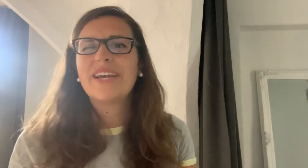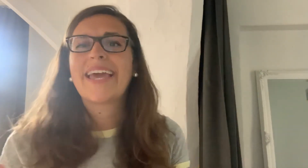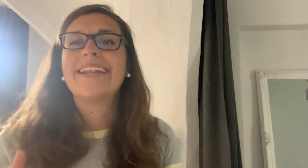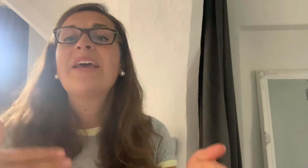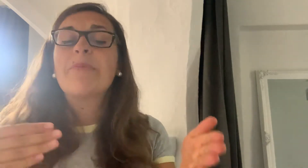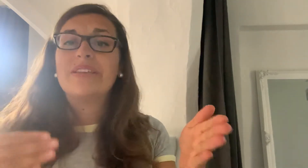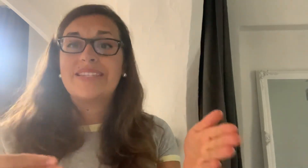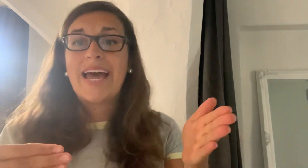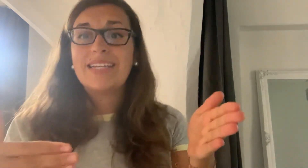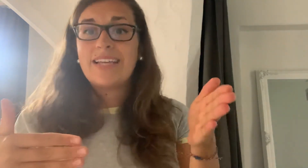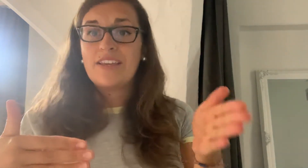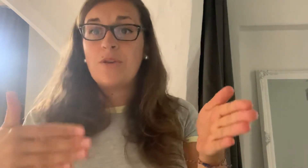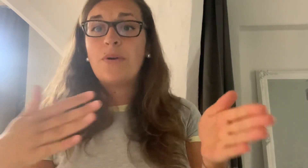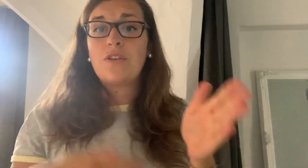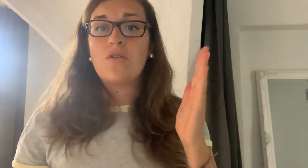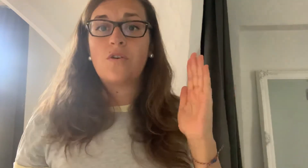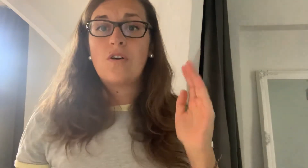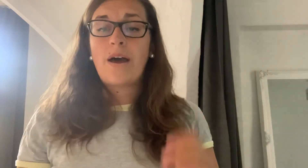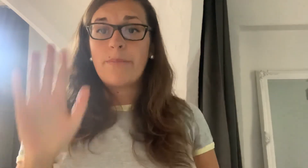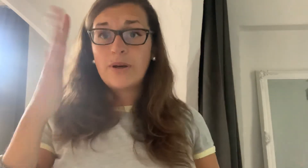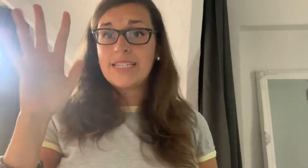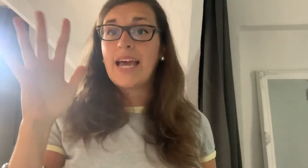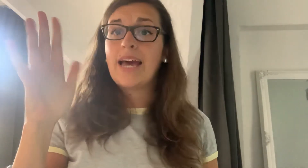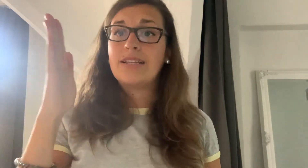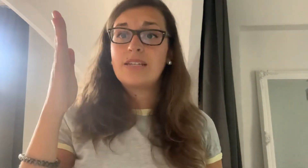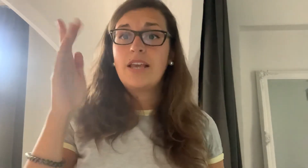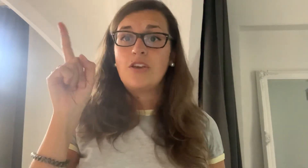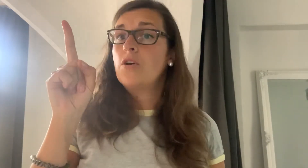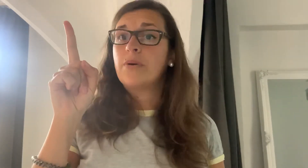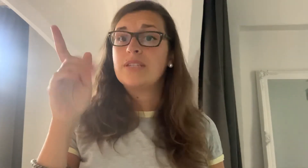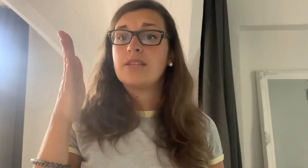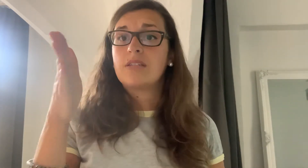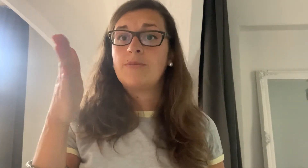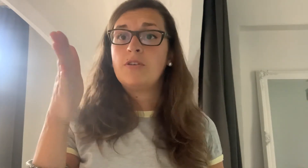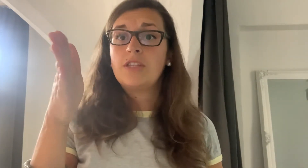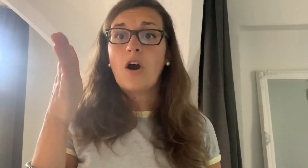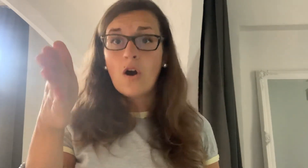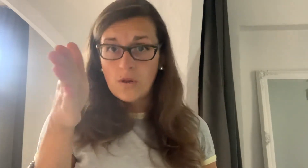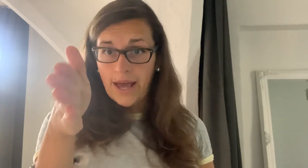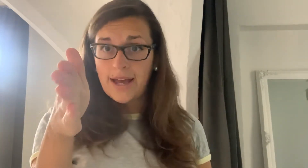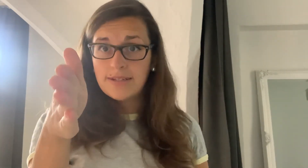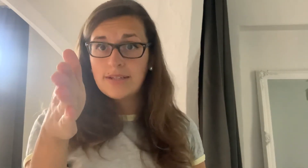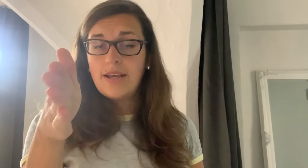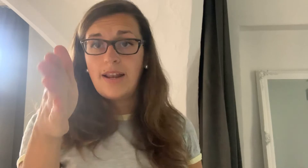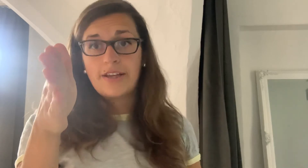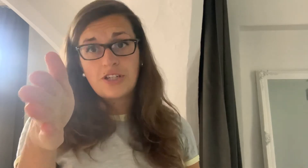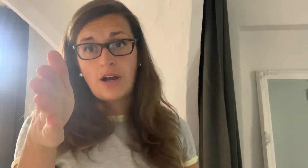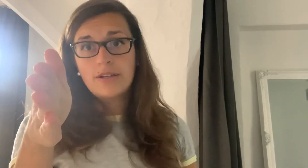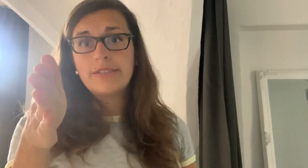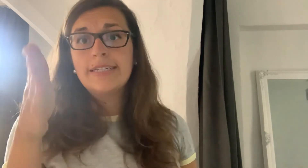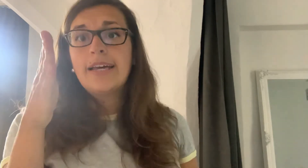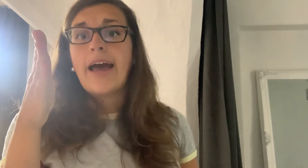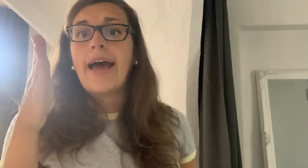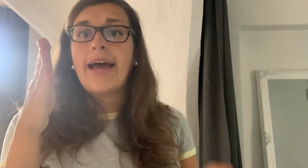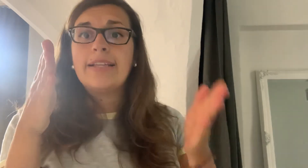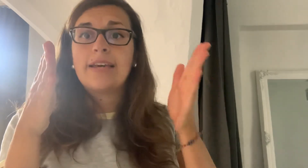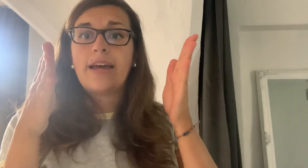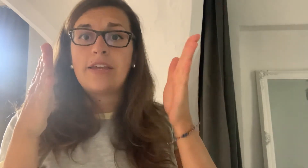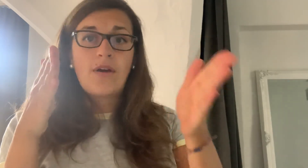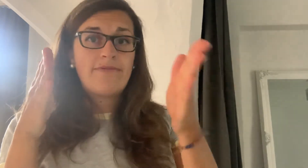again. But Z, you put your pointing hand, you're not pointing this time, you're using the whole hand like a shark. And you have this